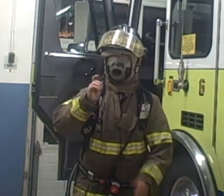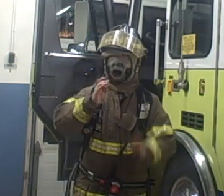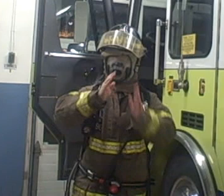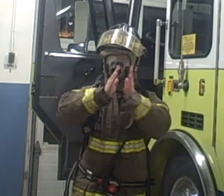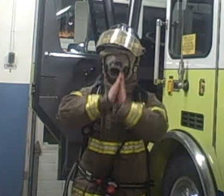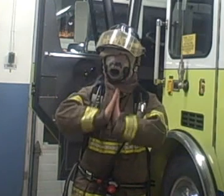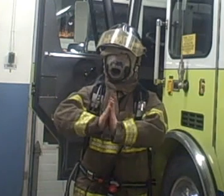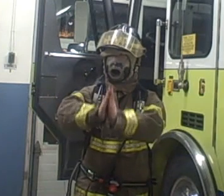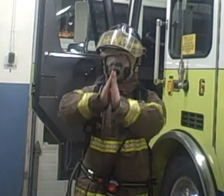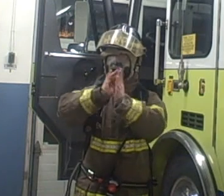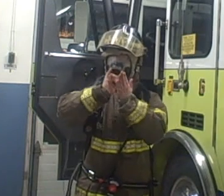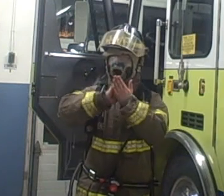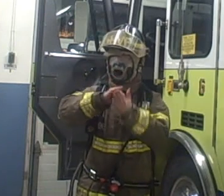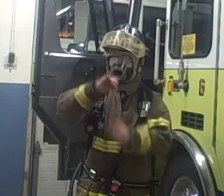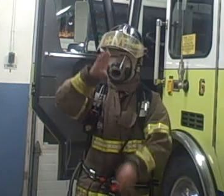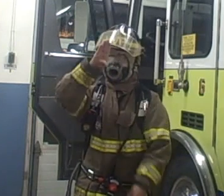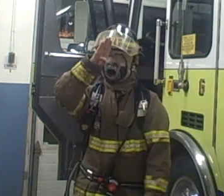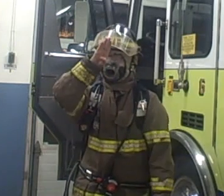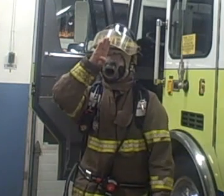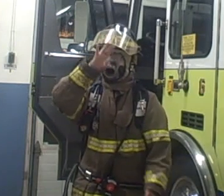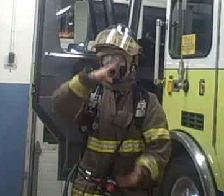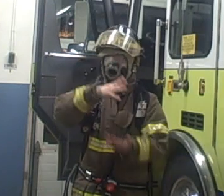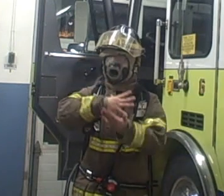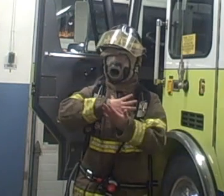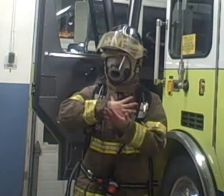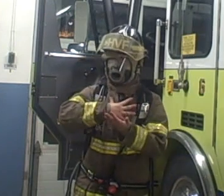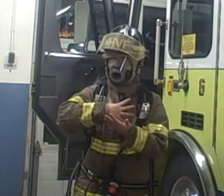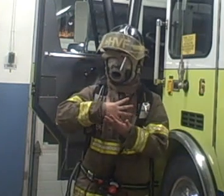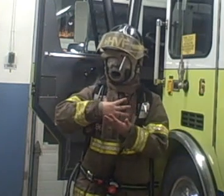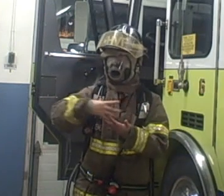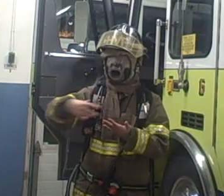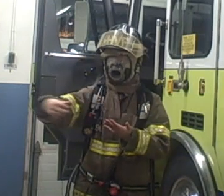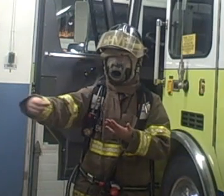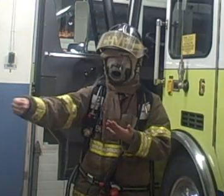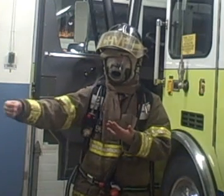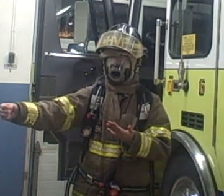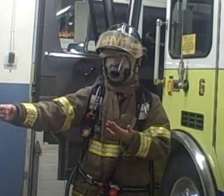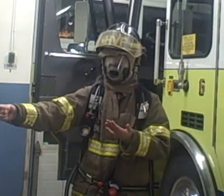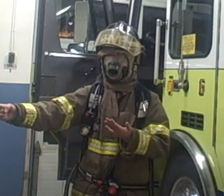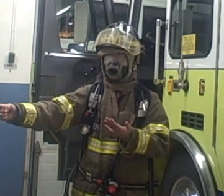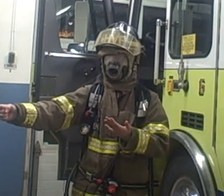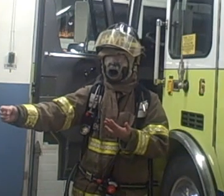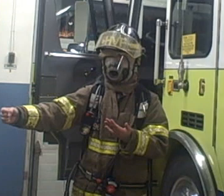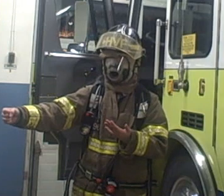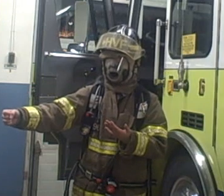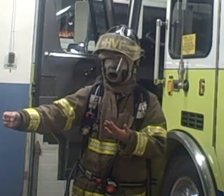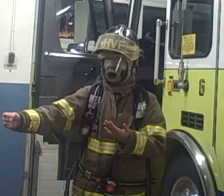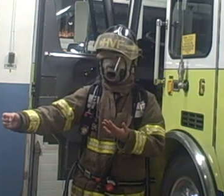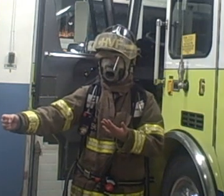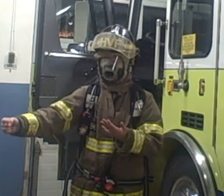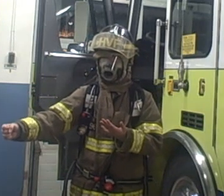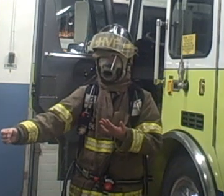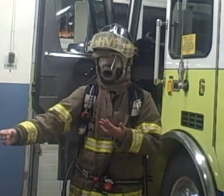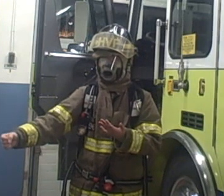And we all need to pray that firefighters go.